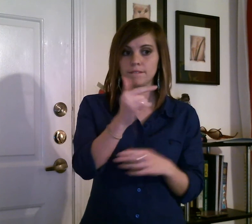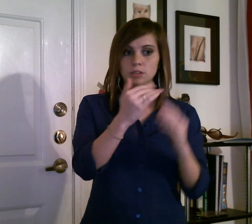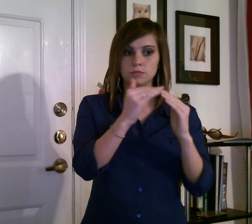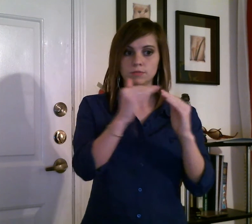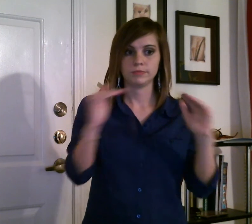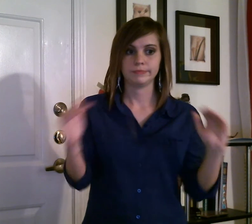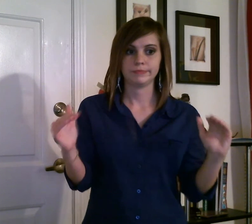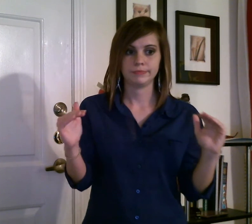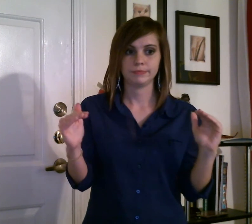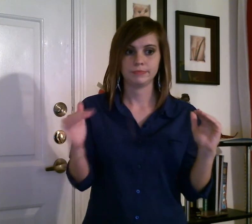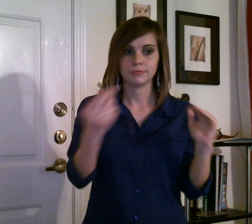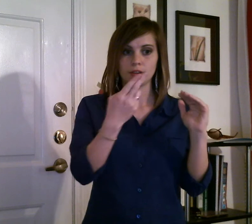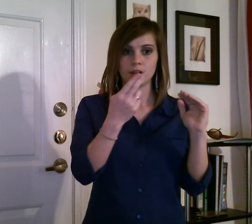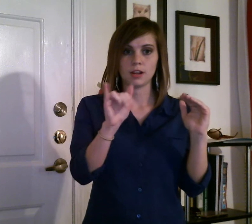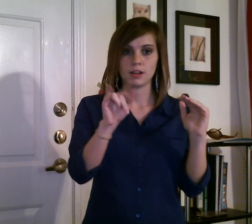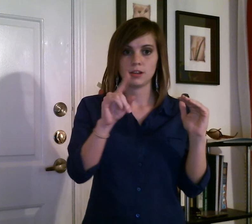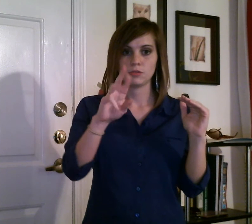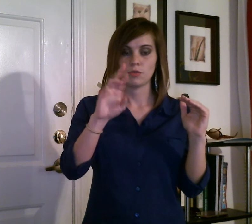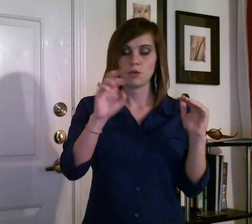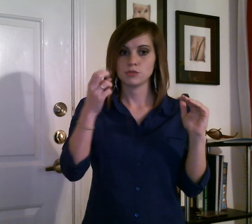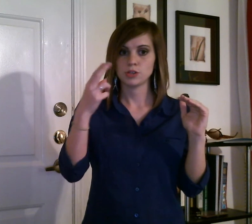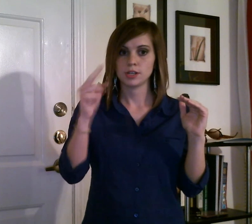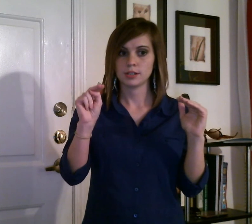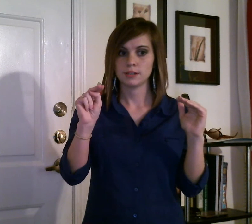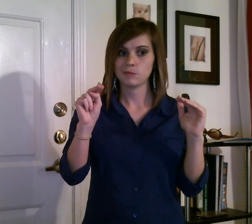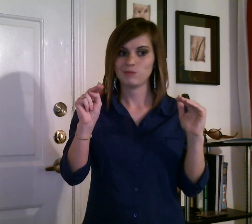in stars, the hydrogen gets fused into deuterium.